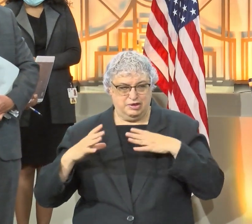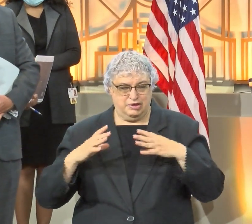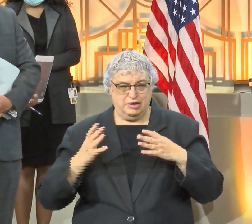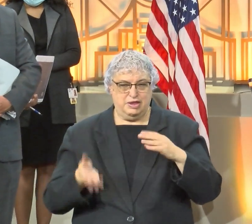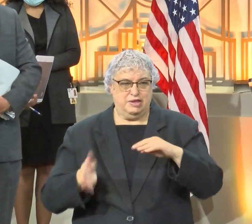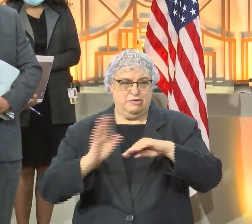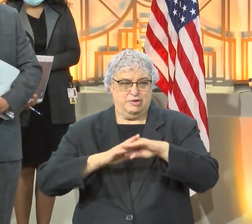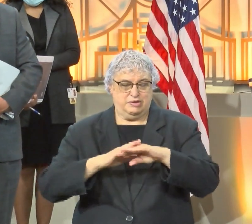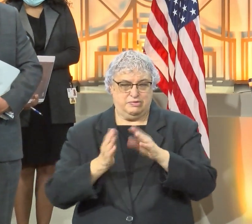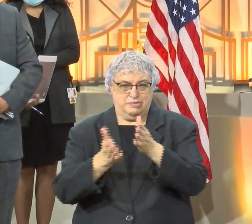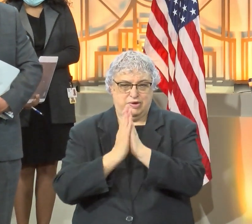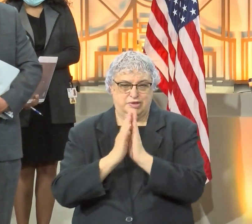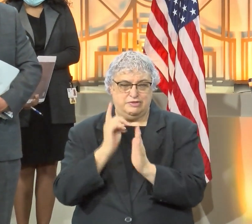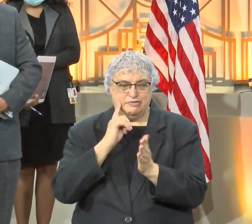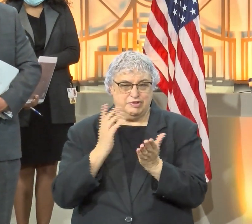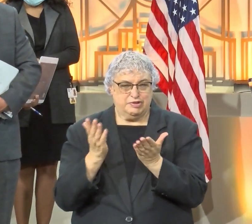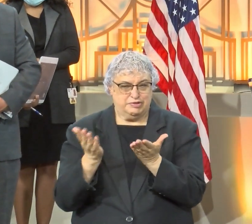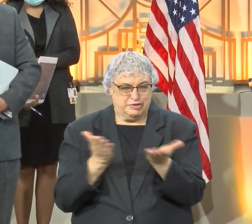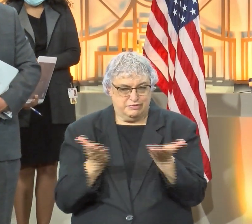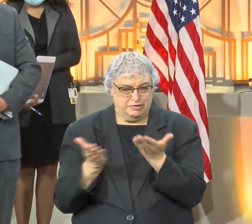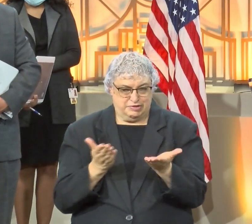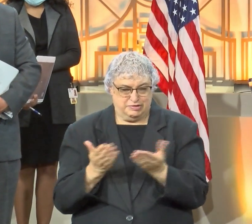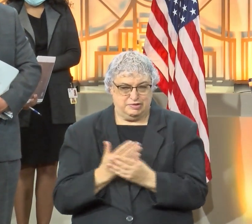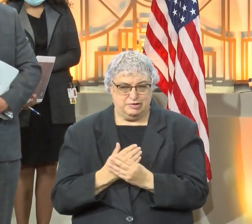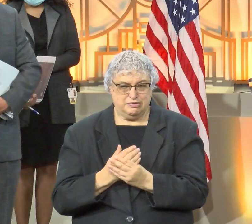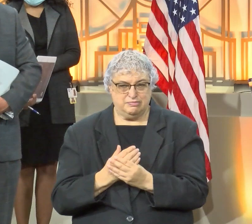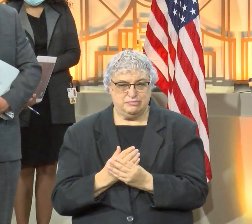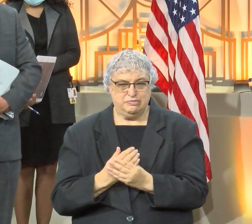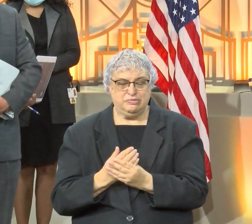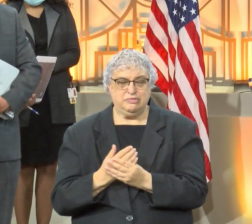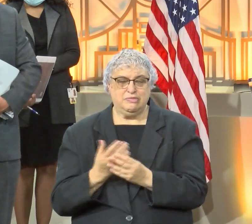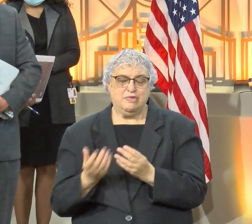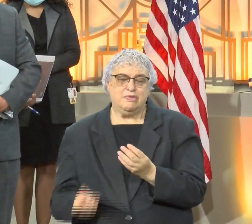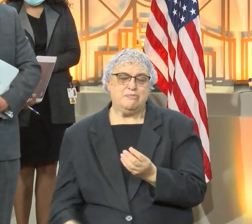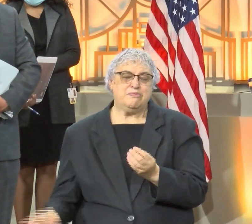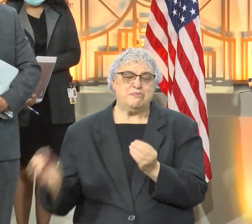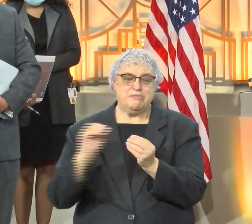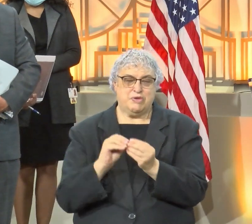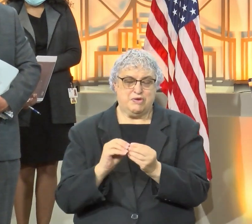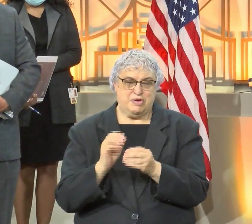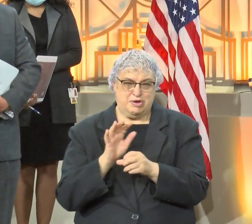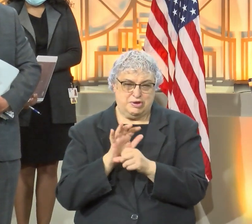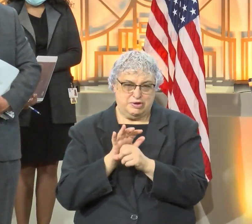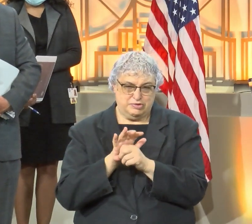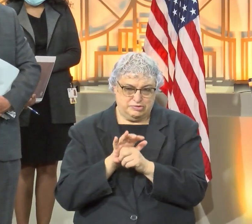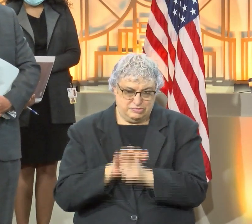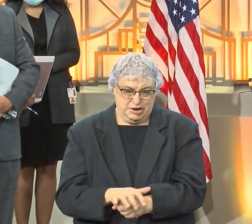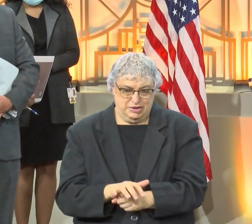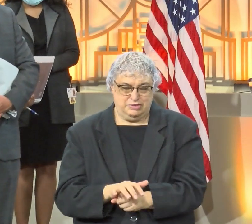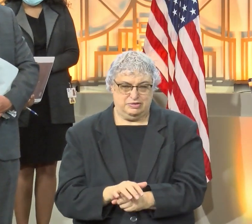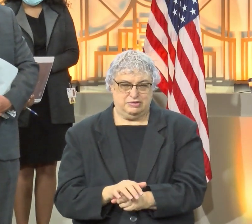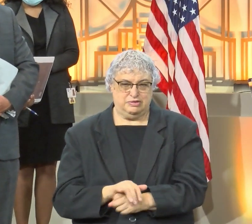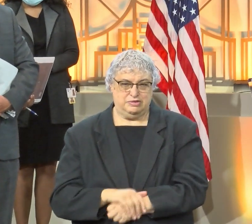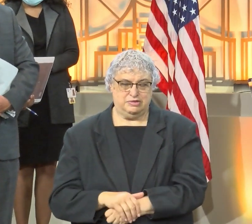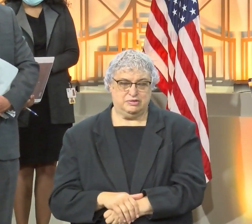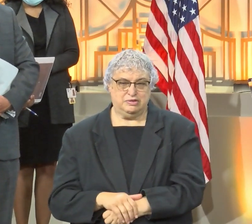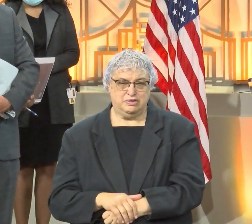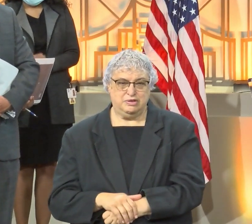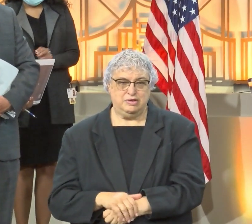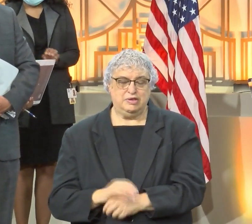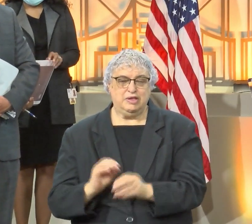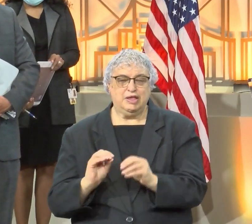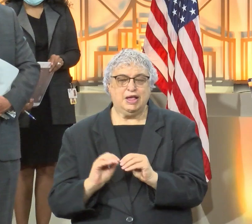an increase in requests for services, which could further strain our system. This is clear